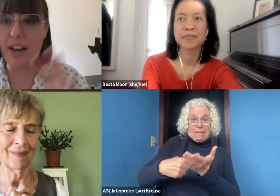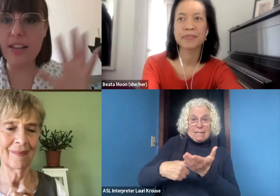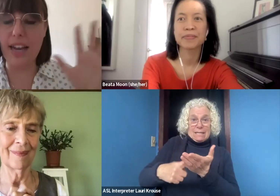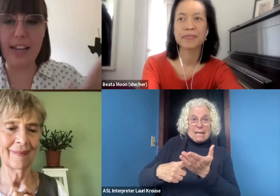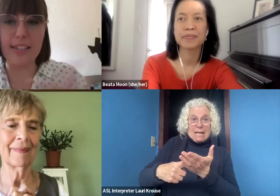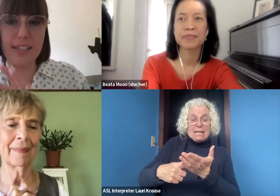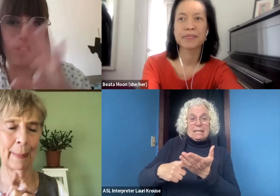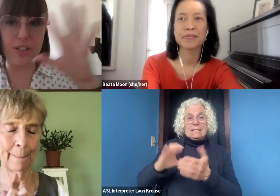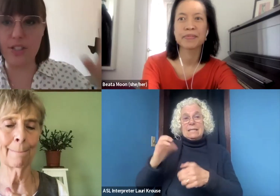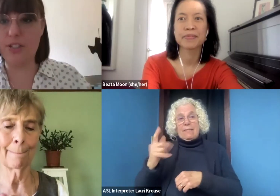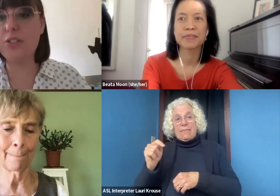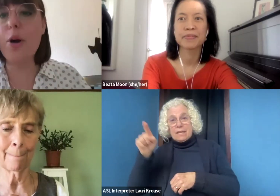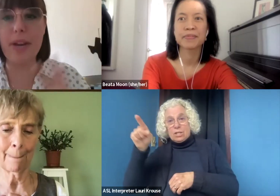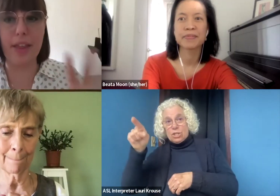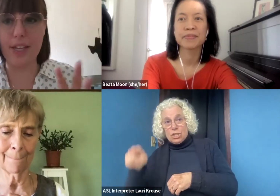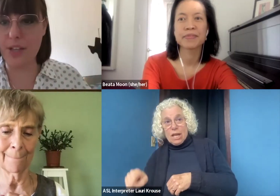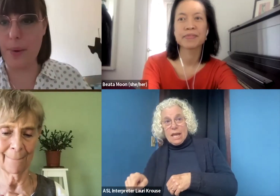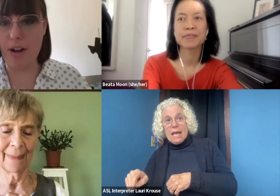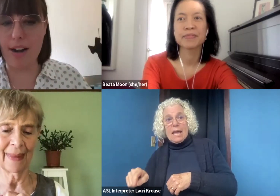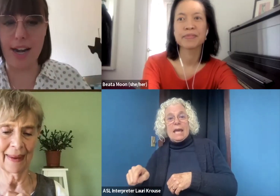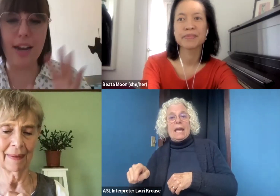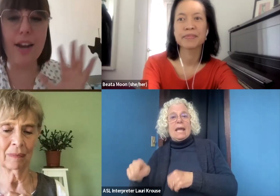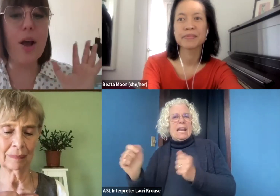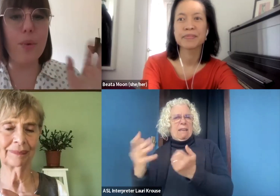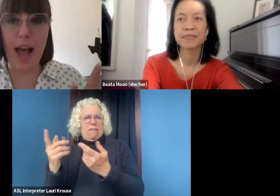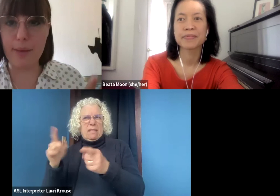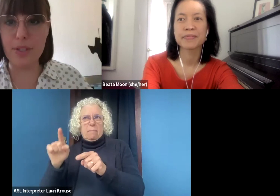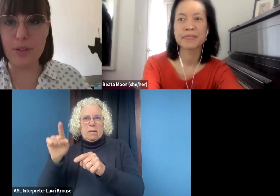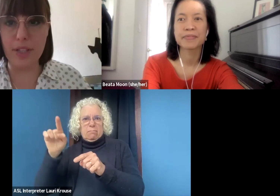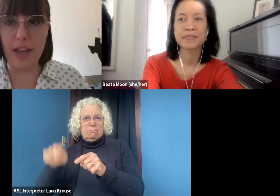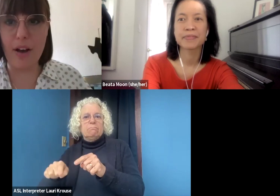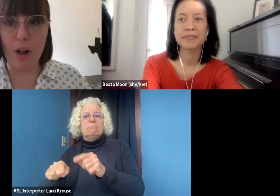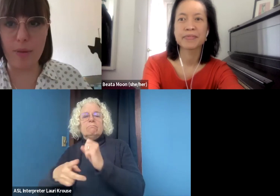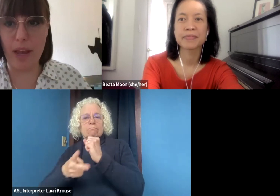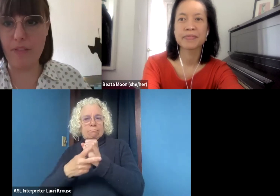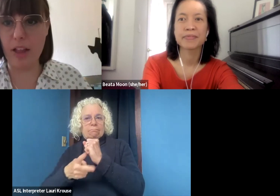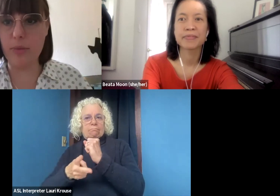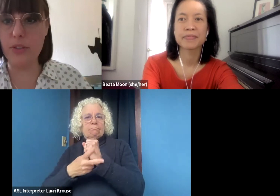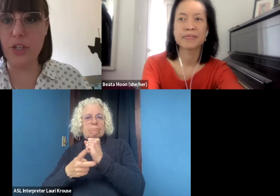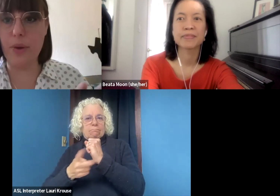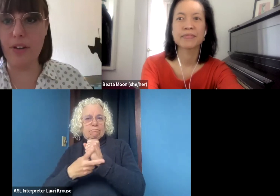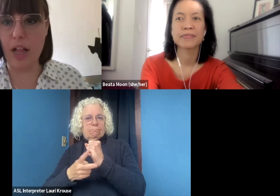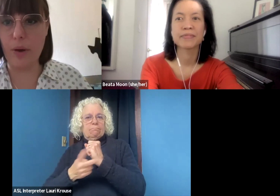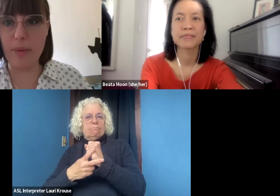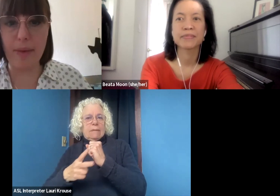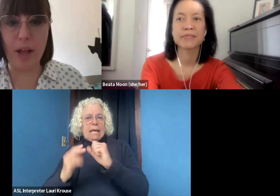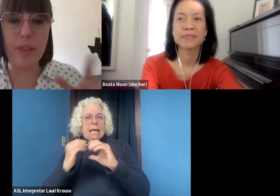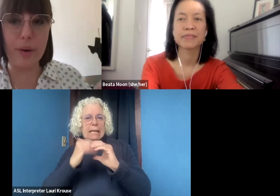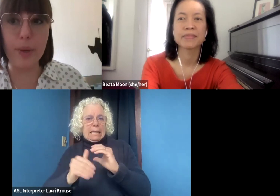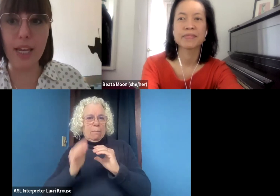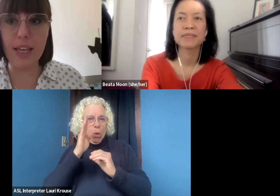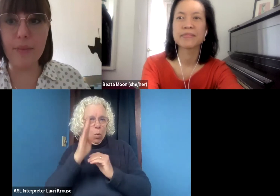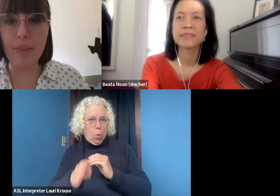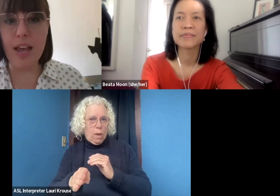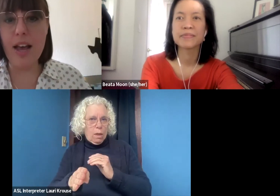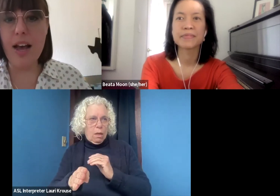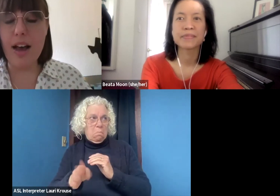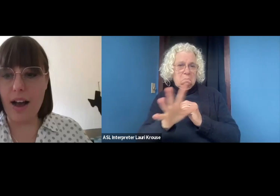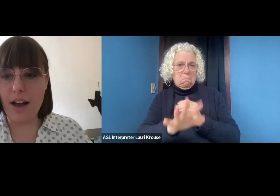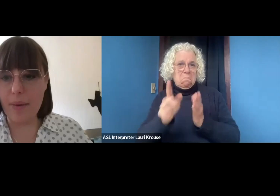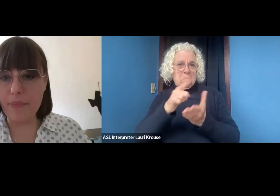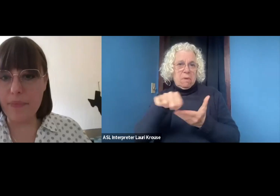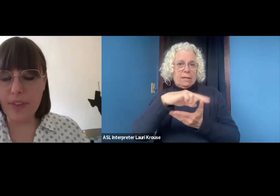this chat that has just so many things going on in it, will absolutely all be made available to you in a follow-up email within a week.